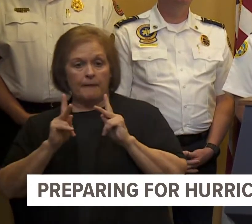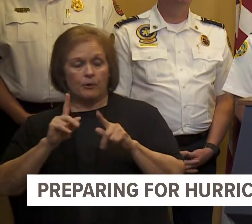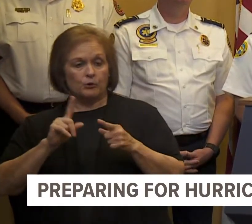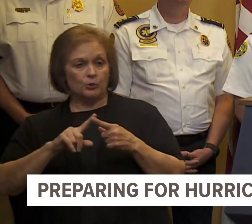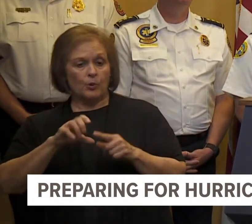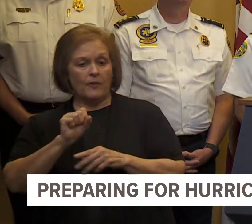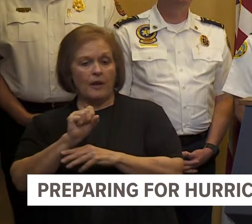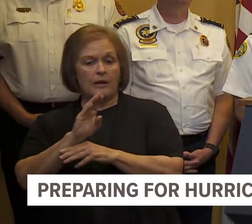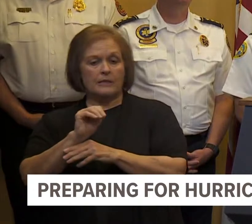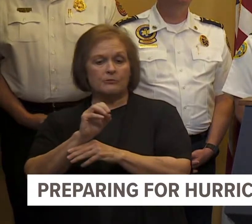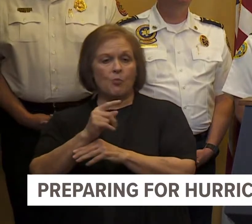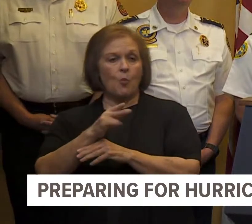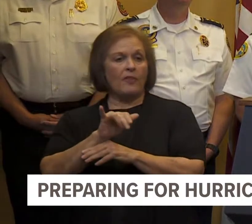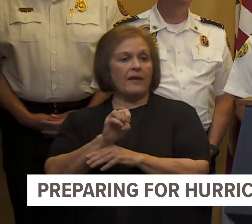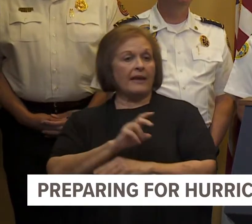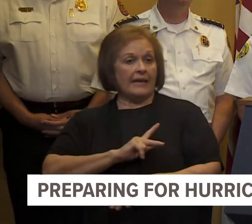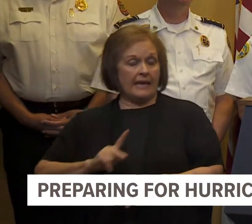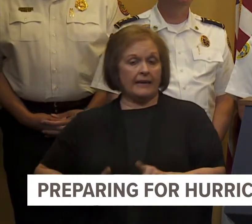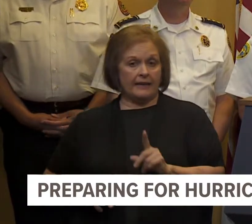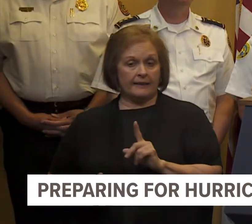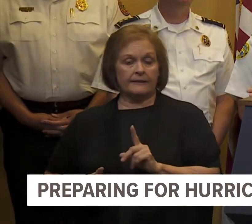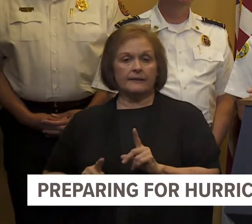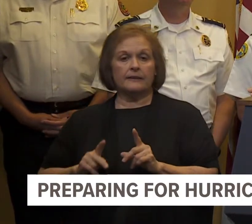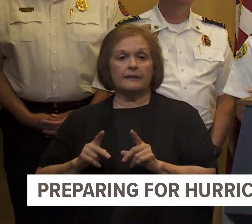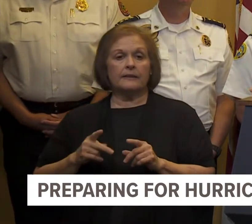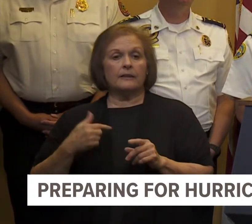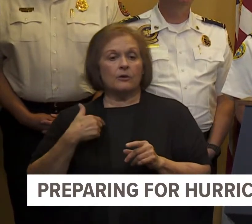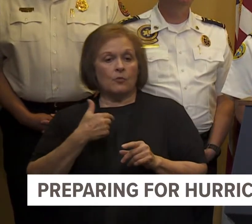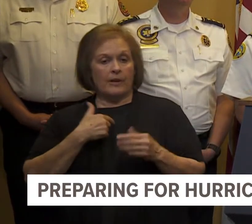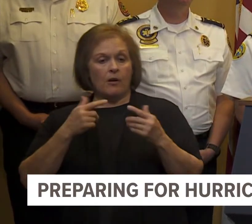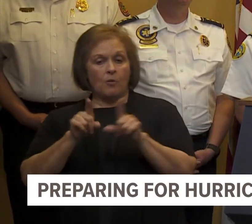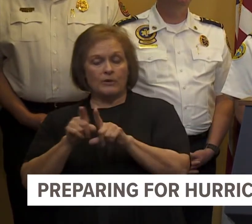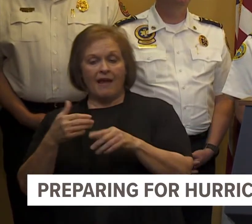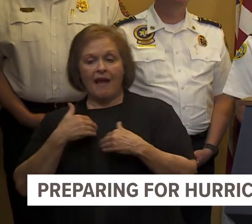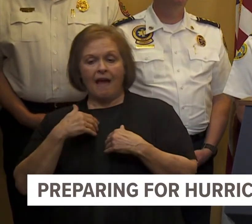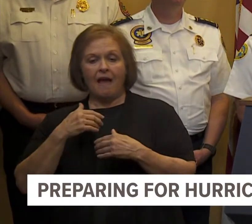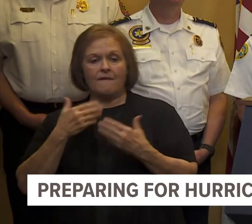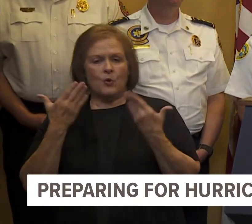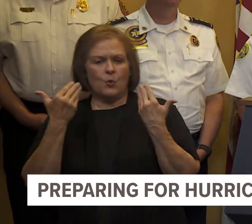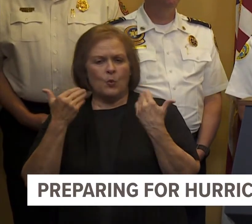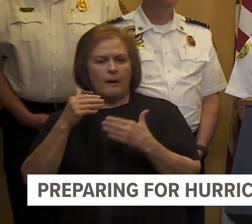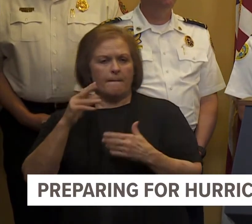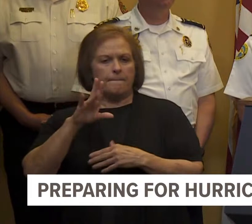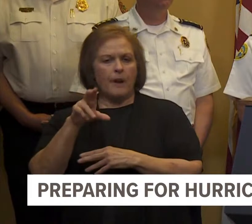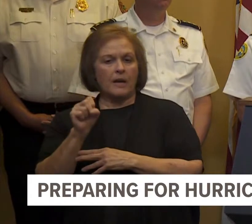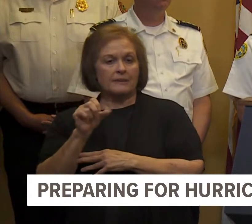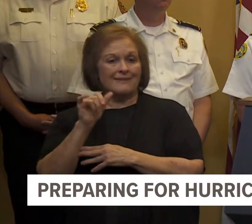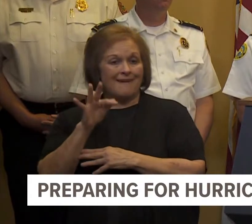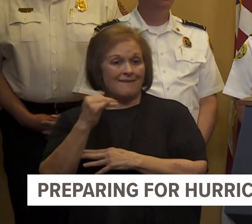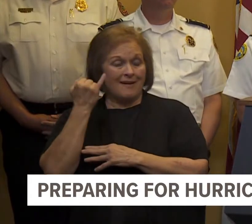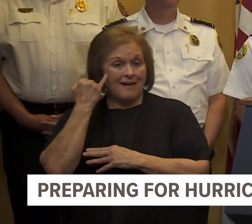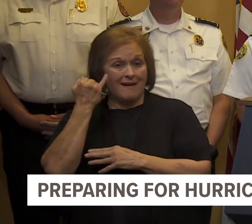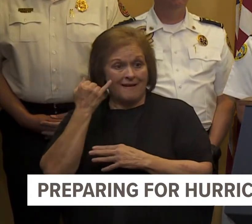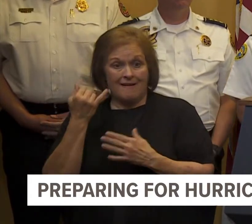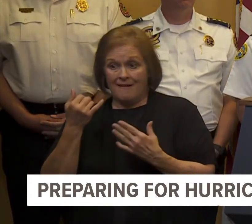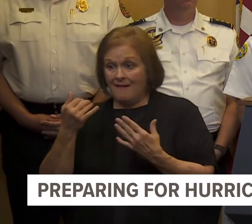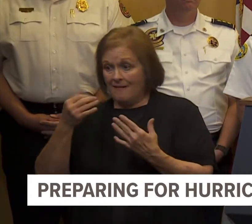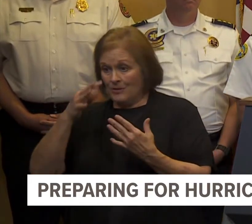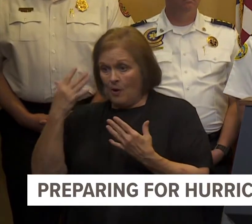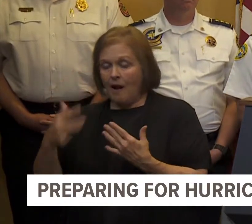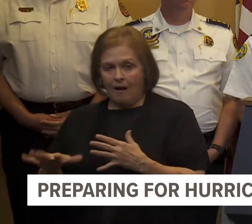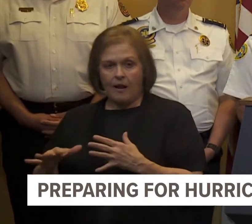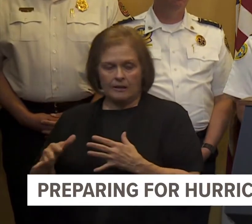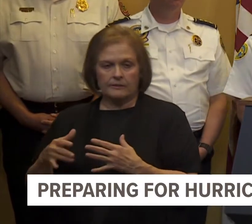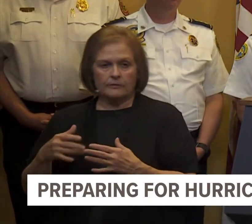committed post-storm, as we did during Hurricane Ida, with providing cooling buses should the infrastructure conditions warrant. Thank